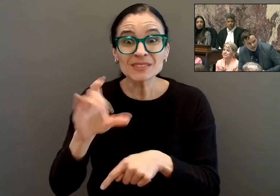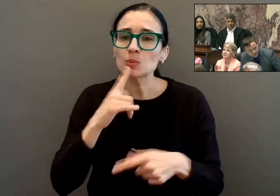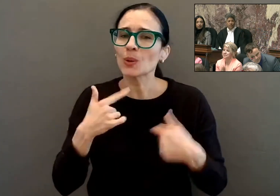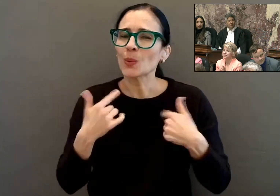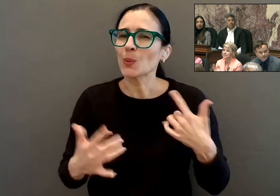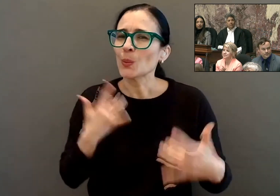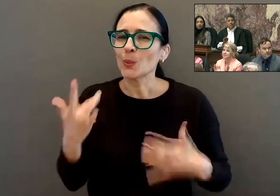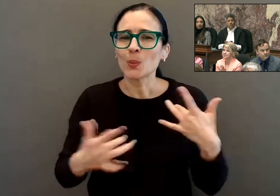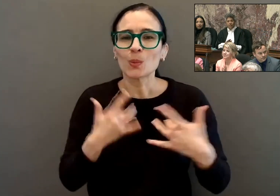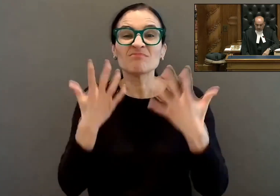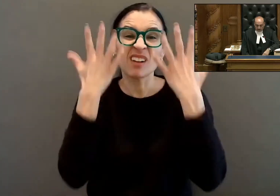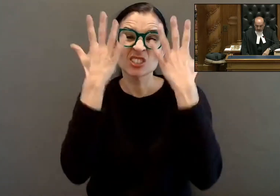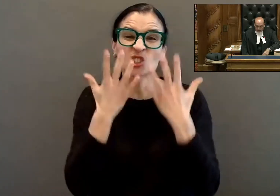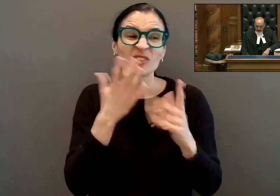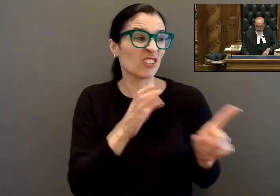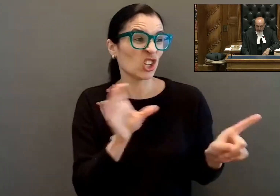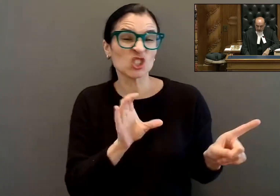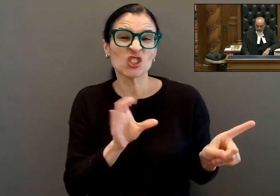Honourable Speaker.